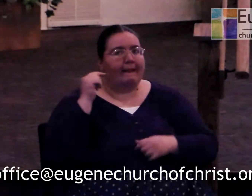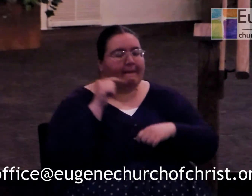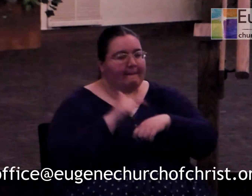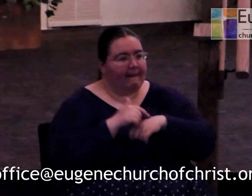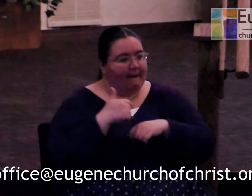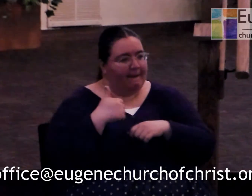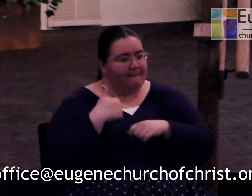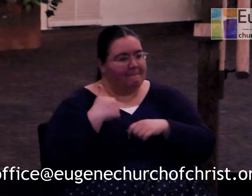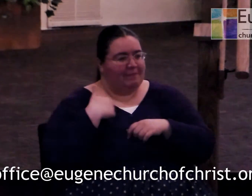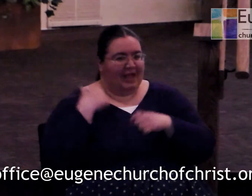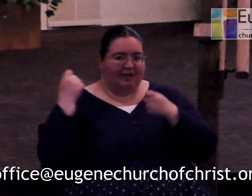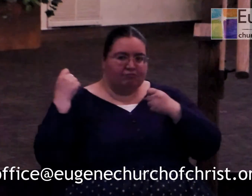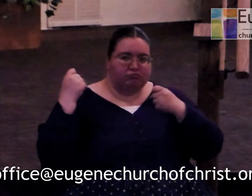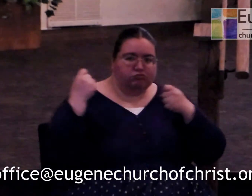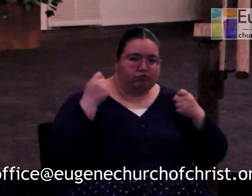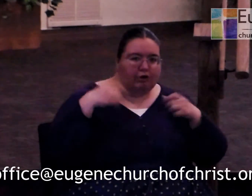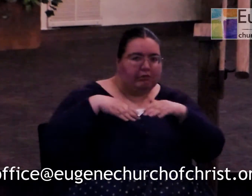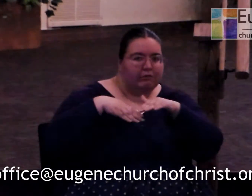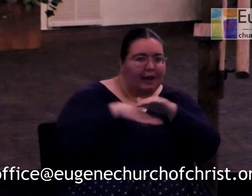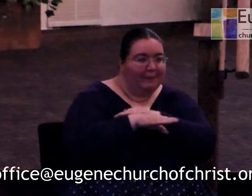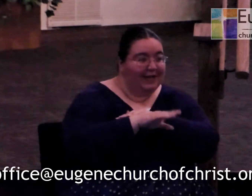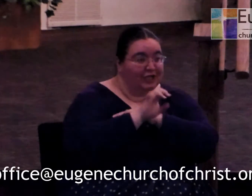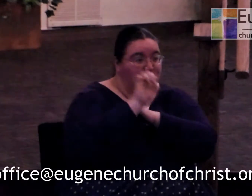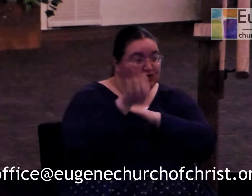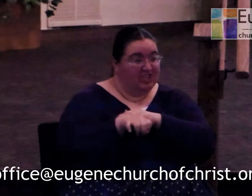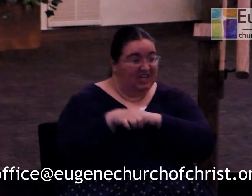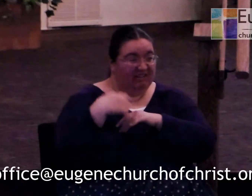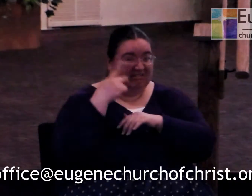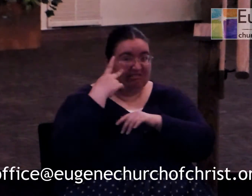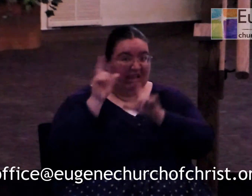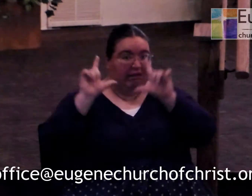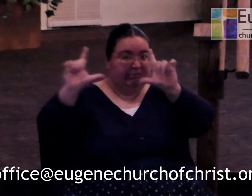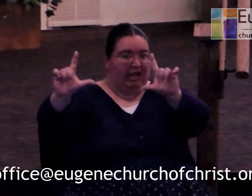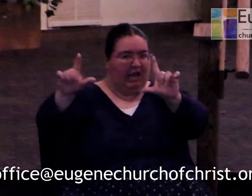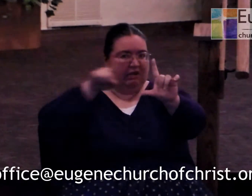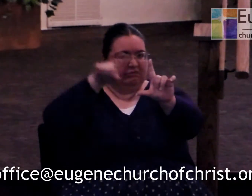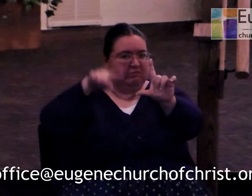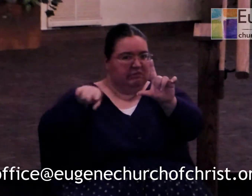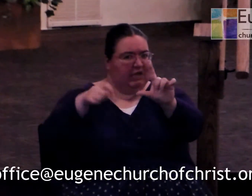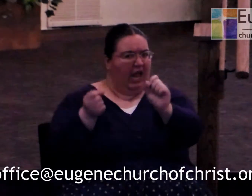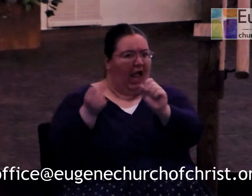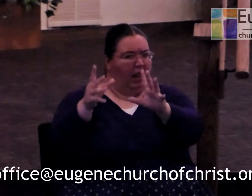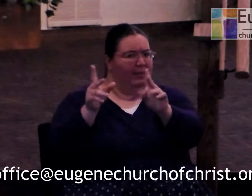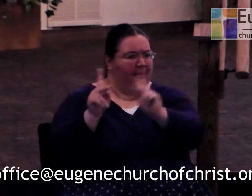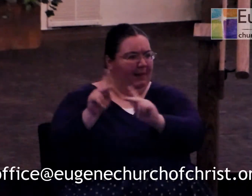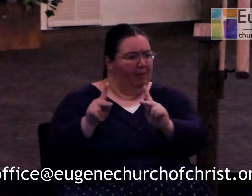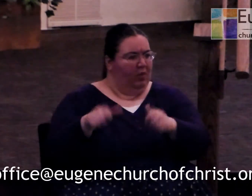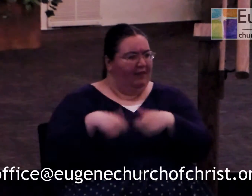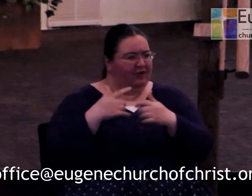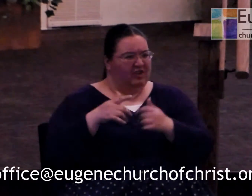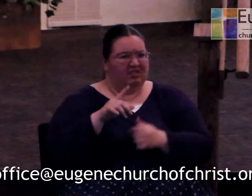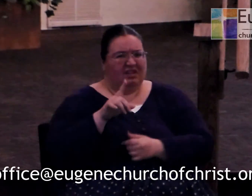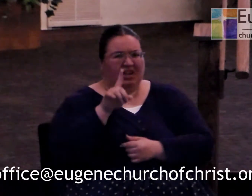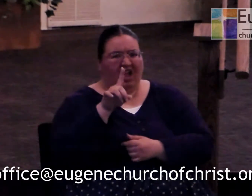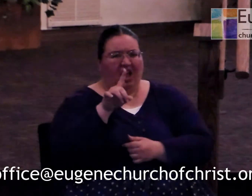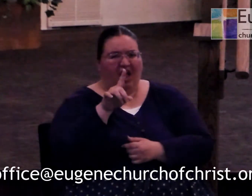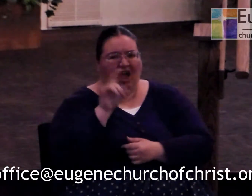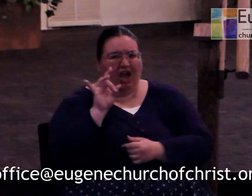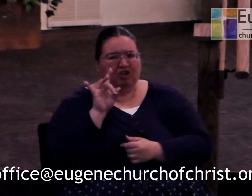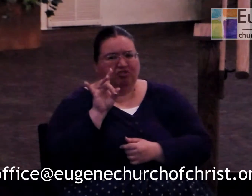158,000 some odd people in the city of Eugene. And we've already established that a lot of you guys don't even live in Eugene. You live in other places nearby. I can't cover